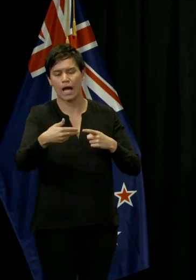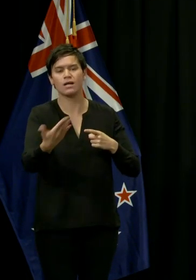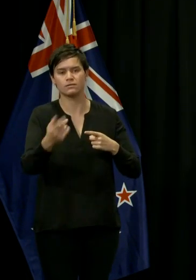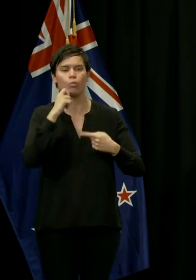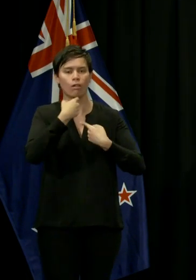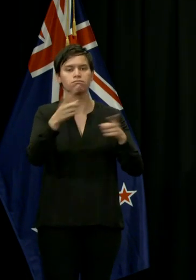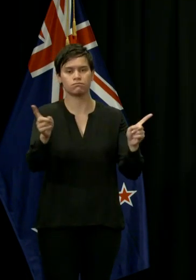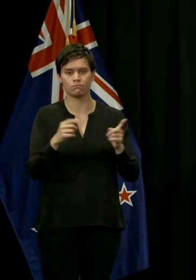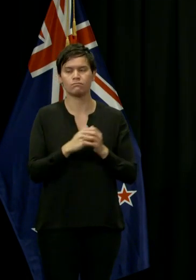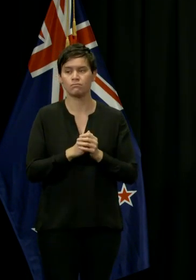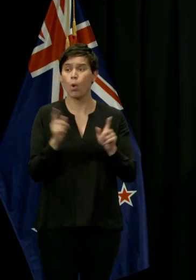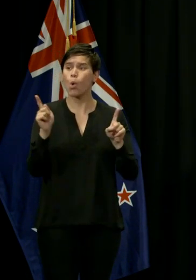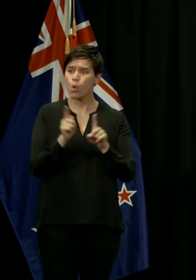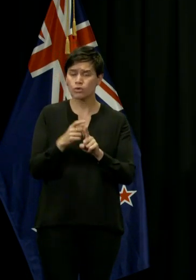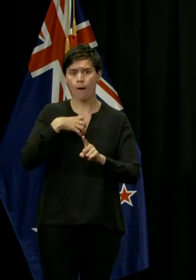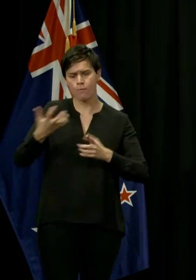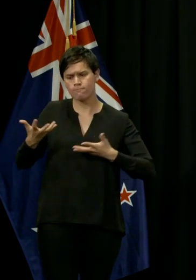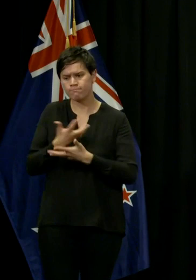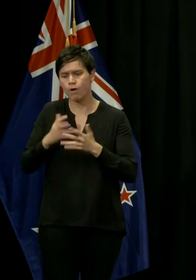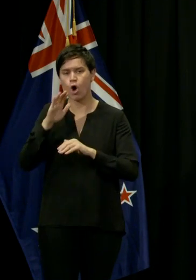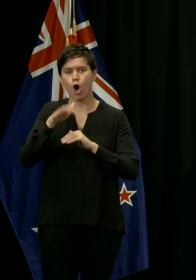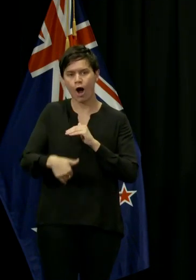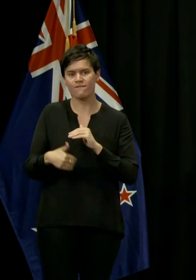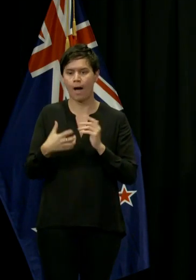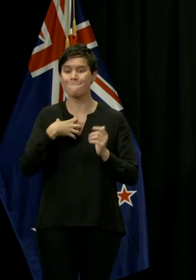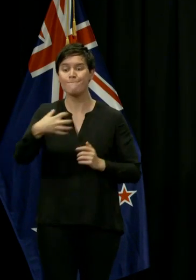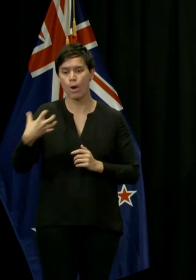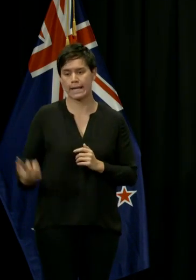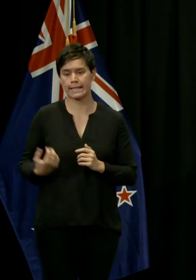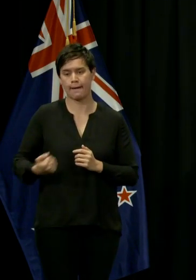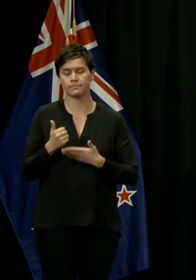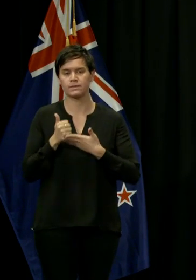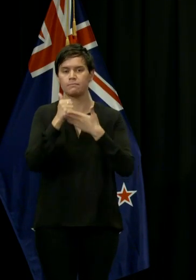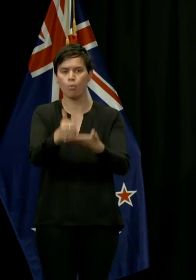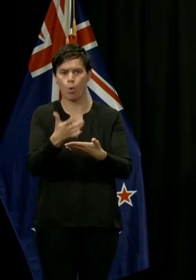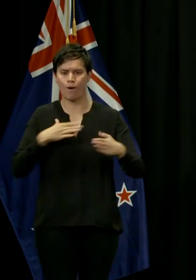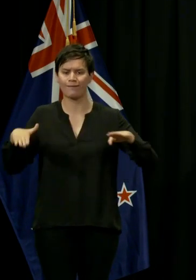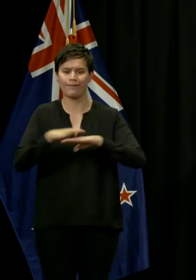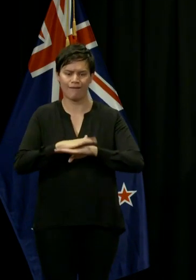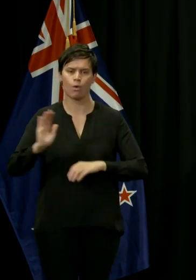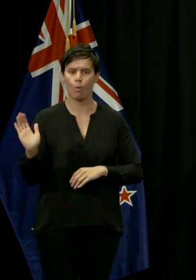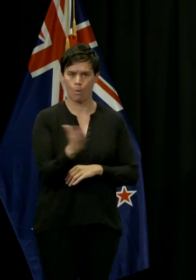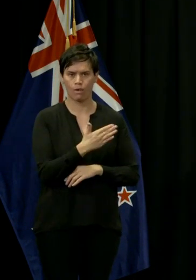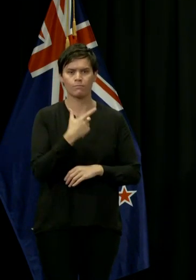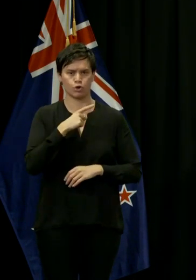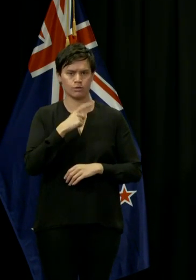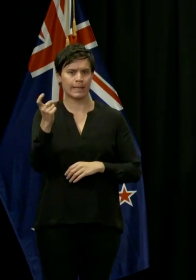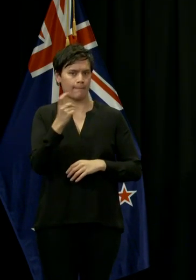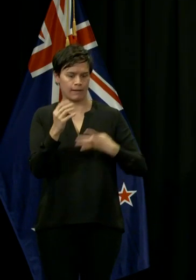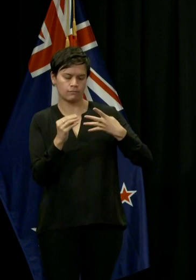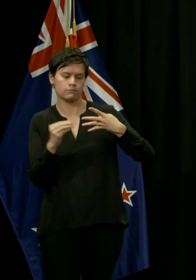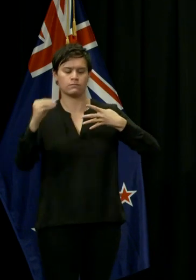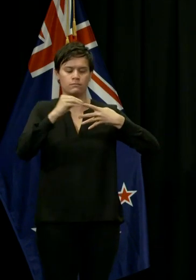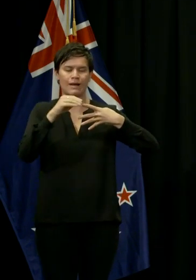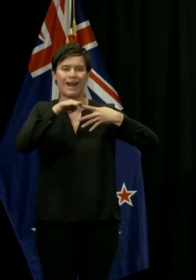urgent preparations for further income support for all workers as we move into alert number 4. I want